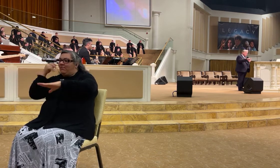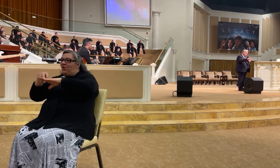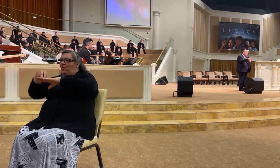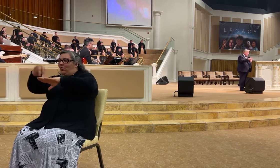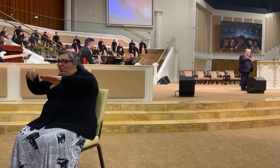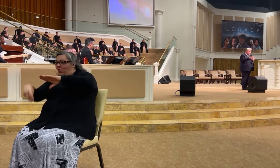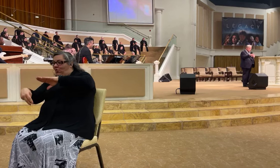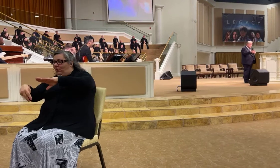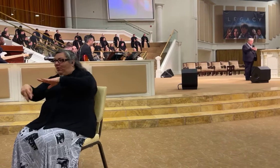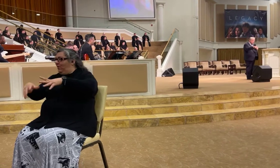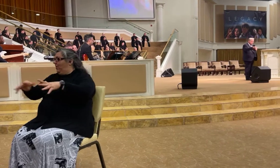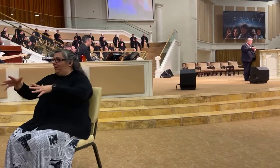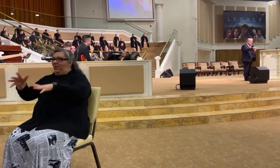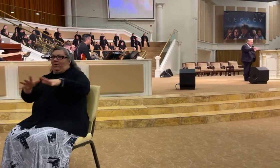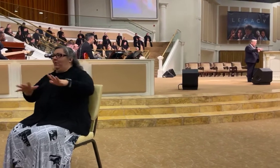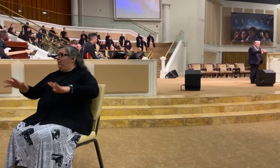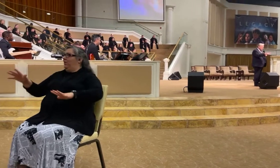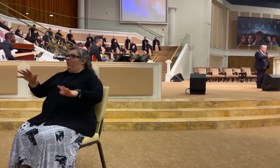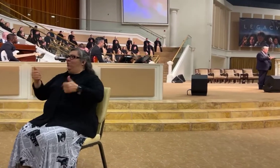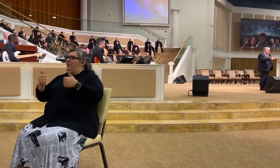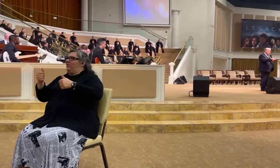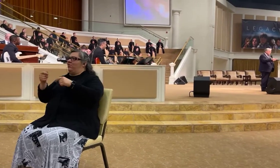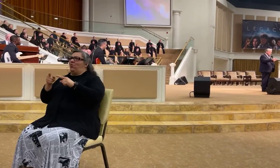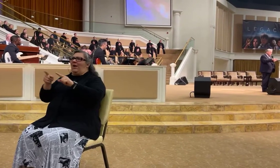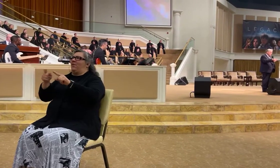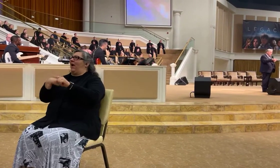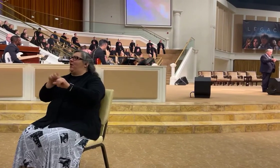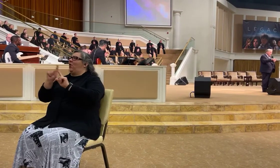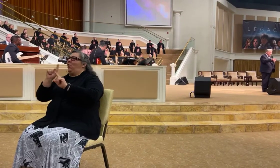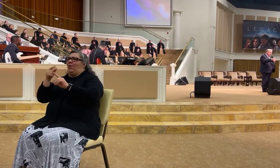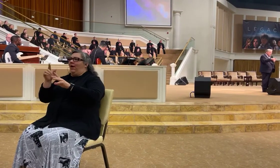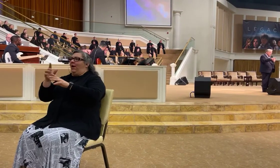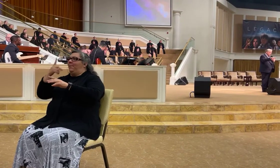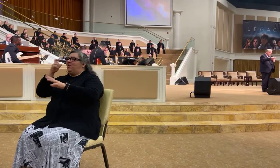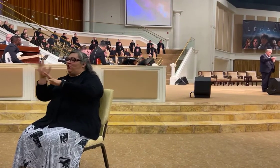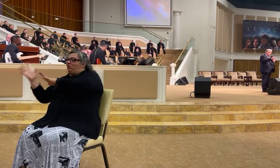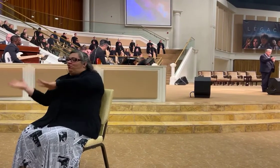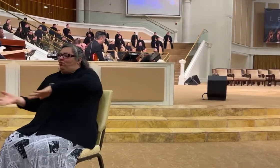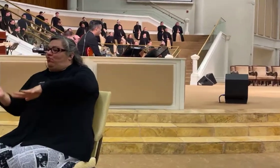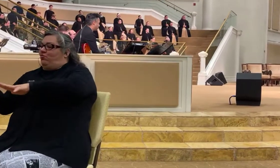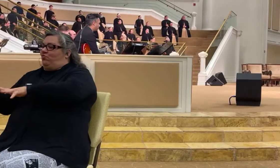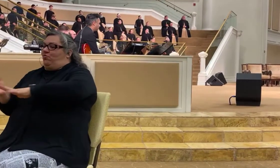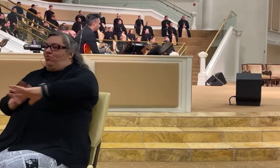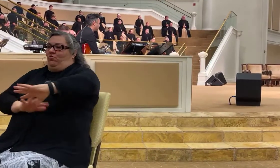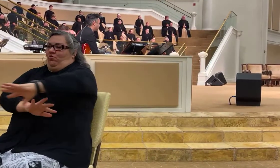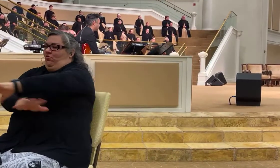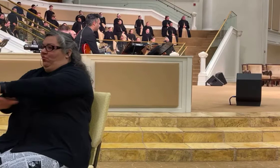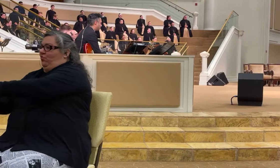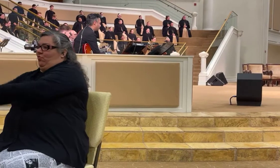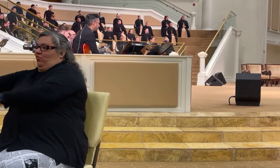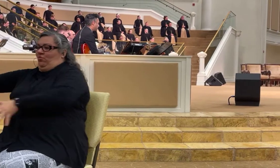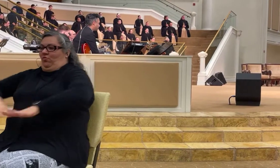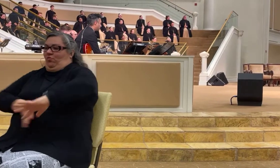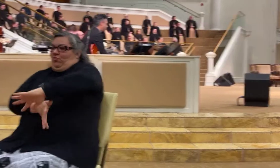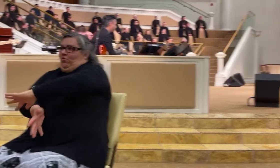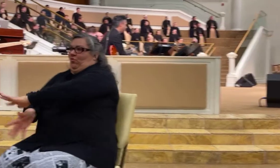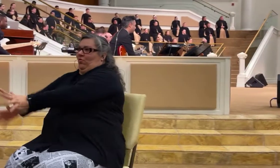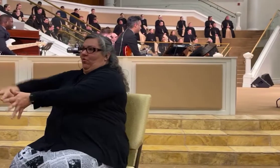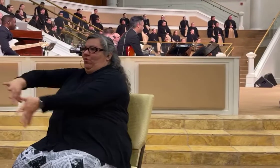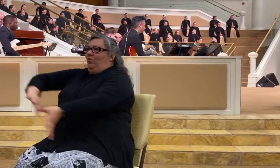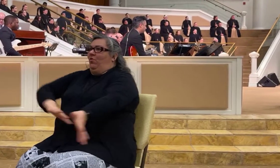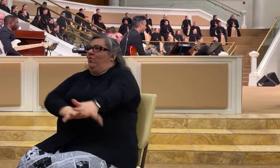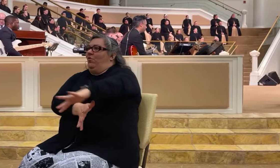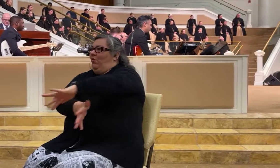way you go because the currents aren't consistent. There's one here, one there, one